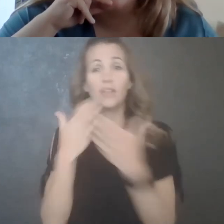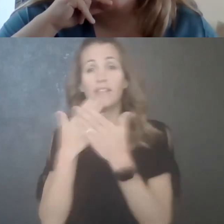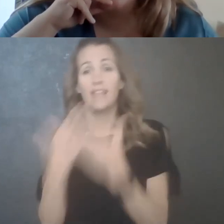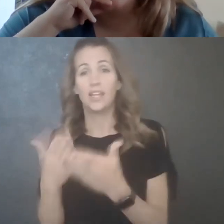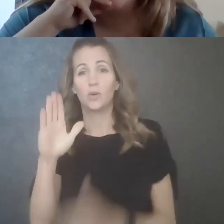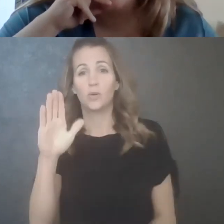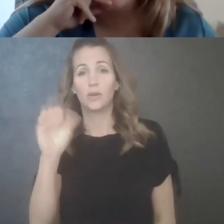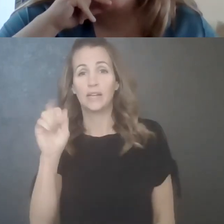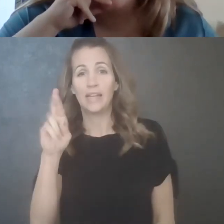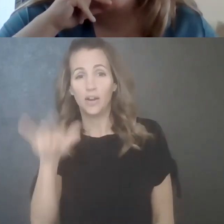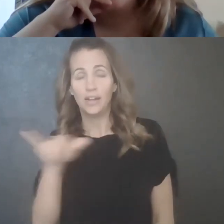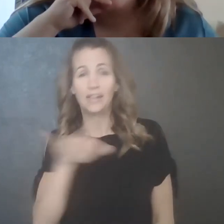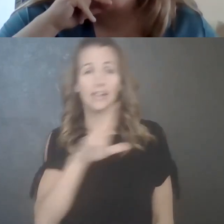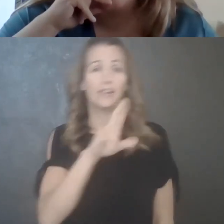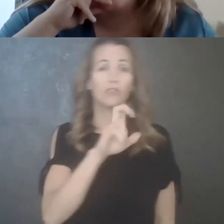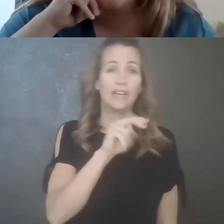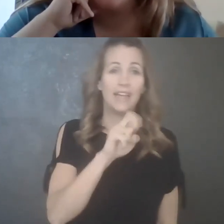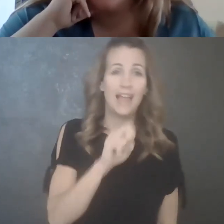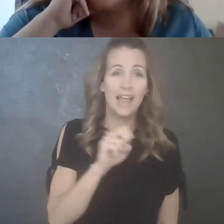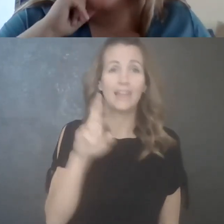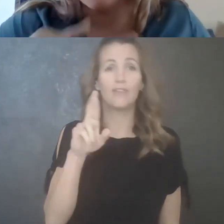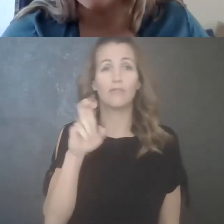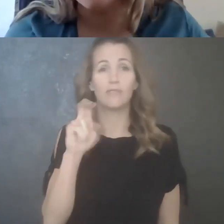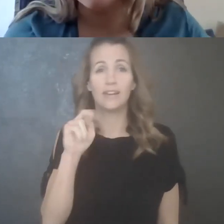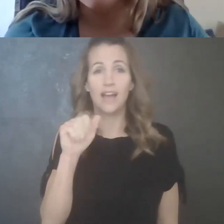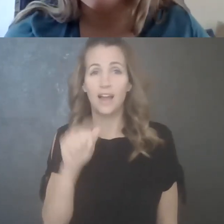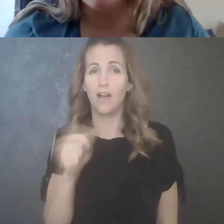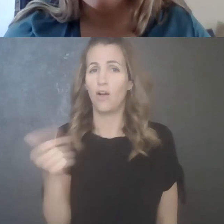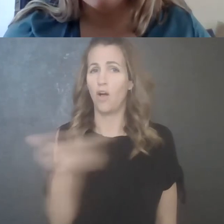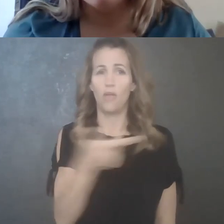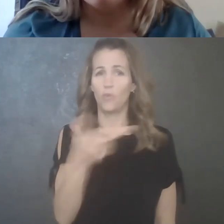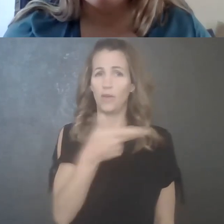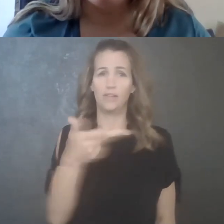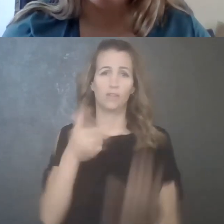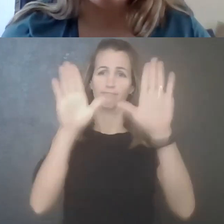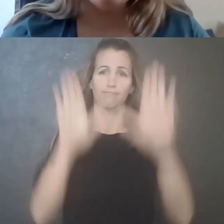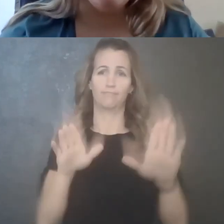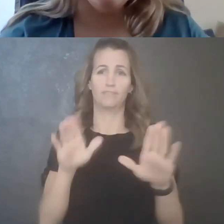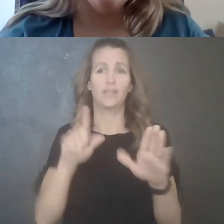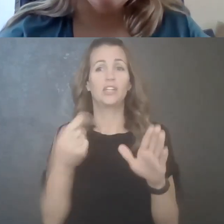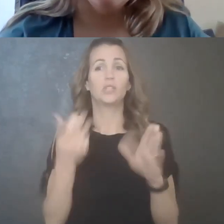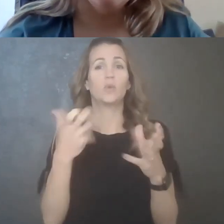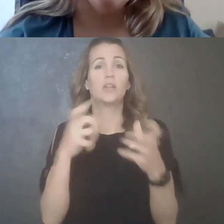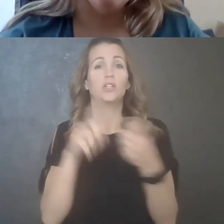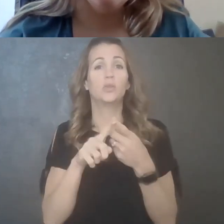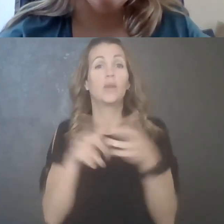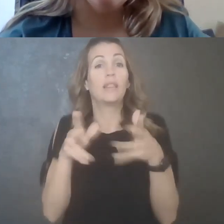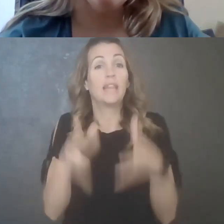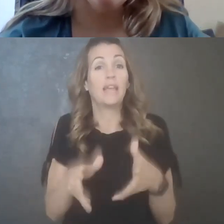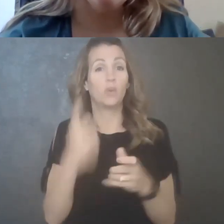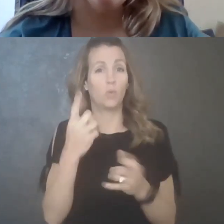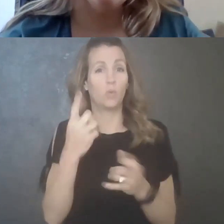Renee, Renata, all of you guys. You guys have been amazing. And everybody at the WIOA Summit, I just want to leave you with one last thing, just to